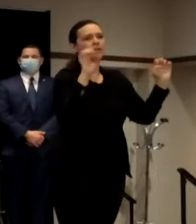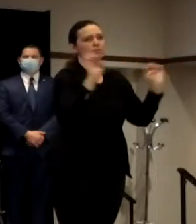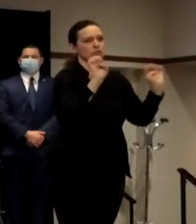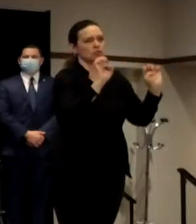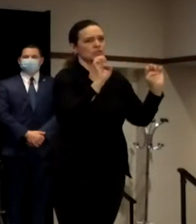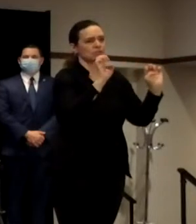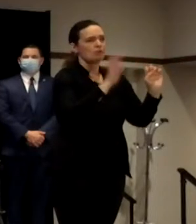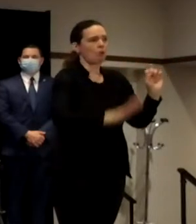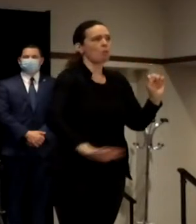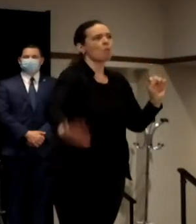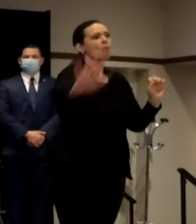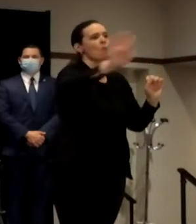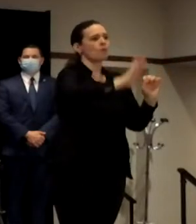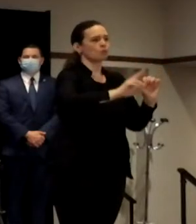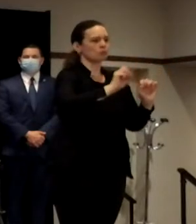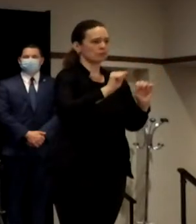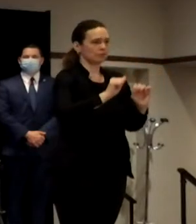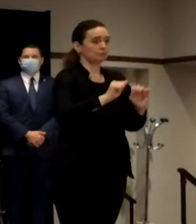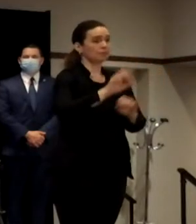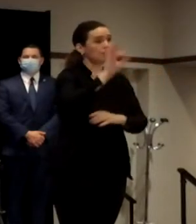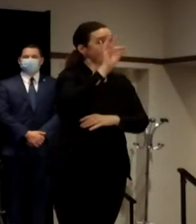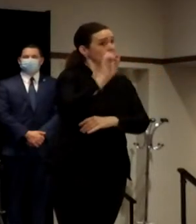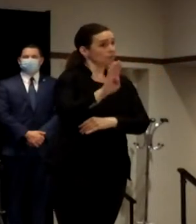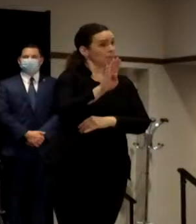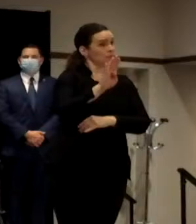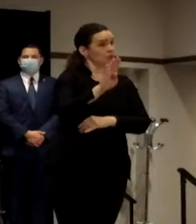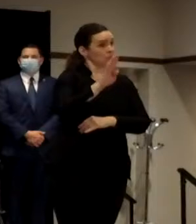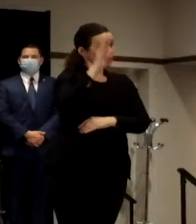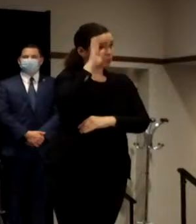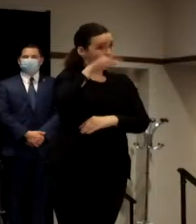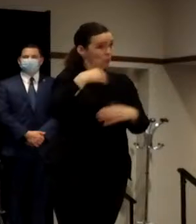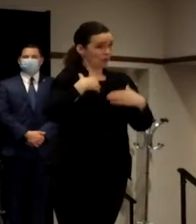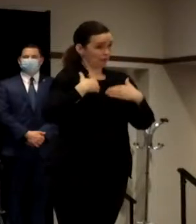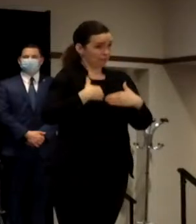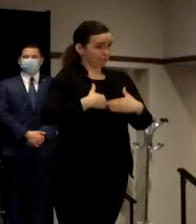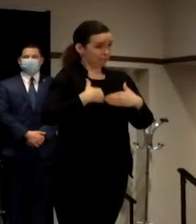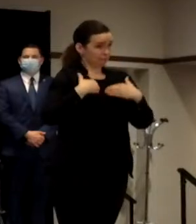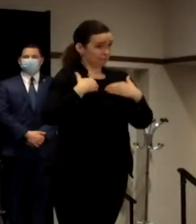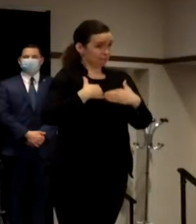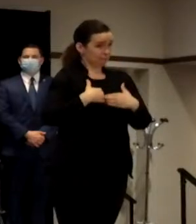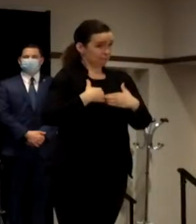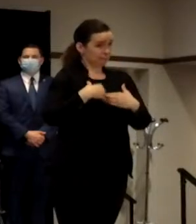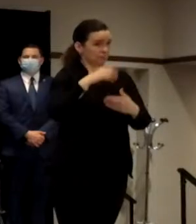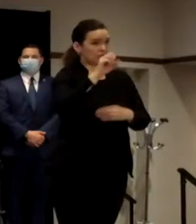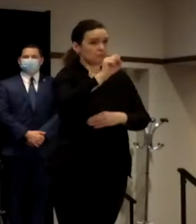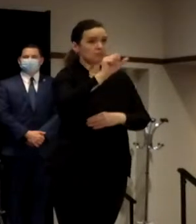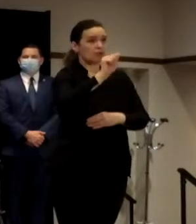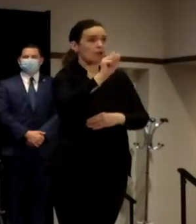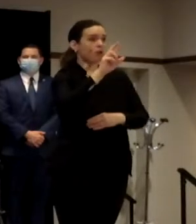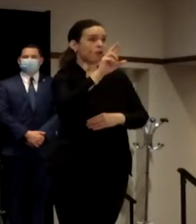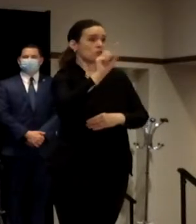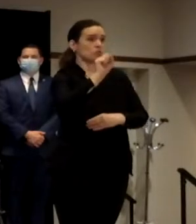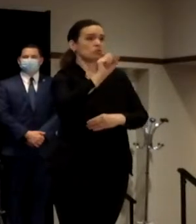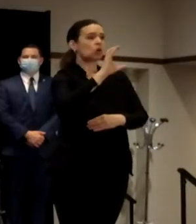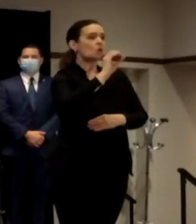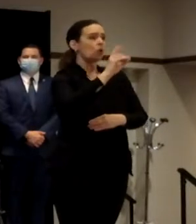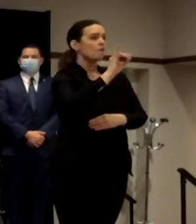called severe acute respiratory syndrome virus, SARS-CoV-2, that's came out, and the disease is called